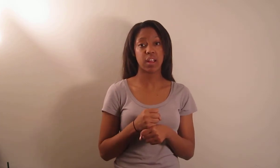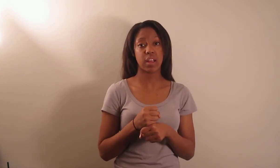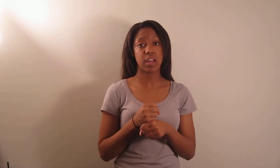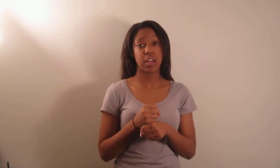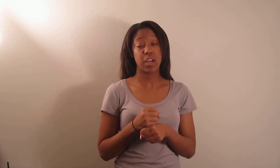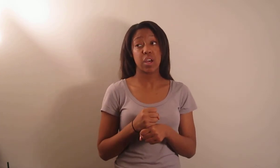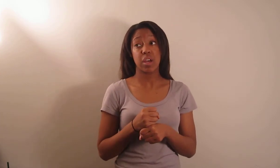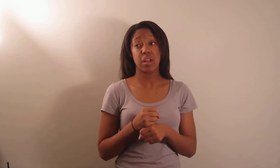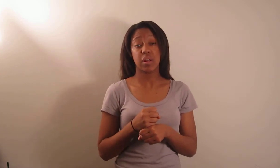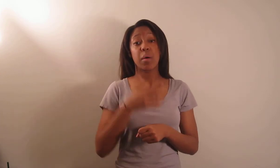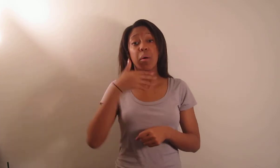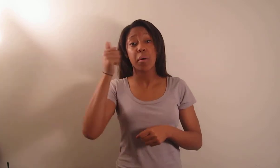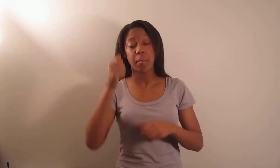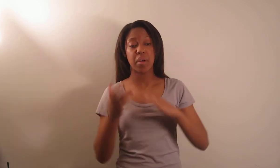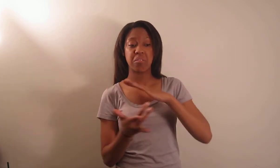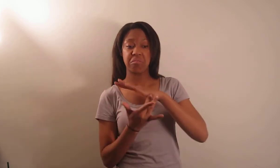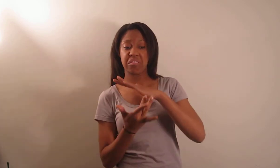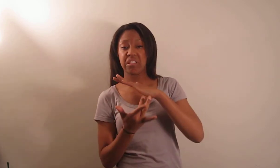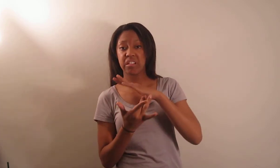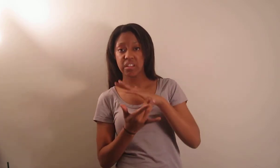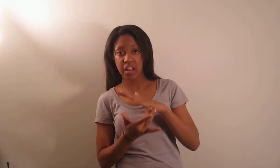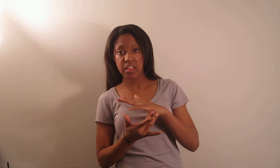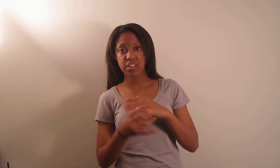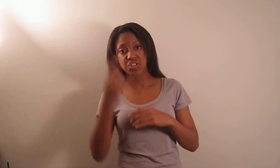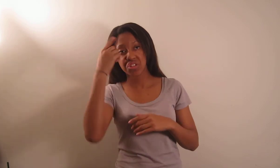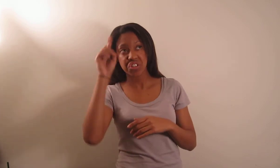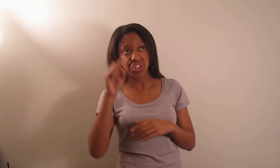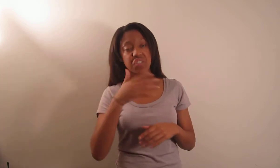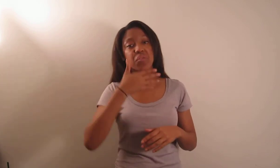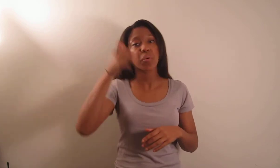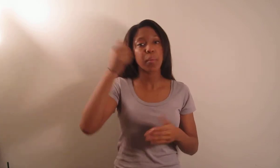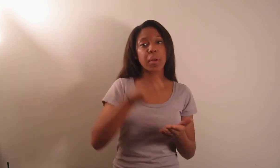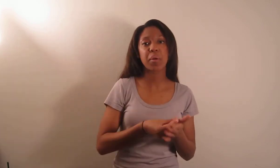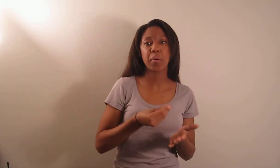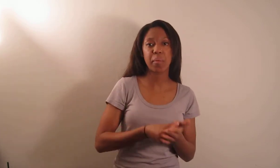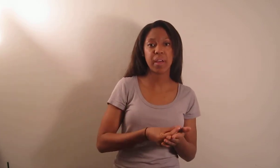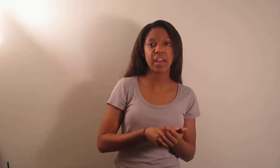The old pedal pump sewing machines made 34 stitches a minute. With the new electric